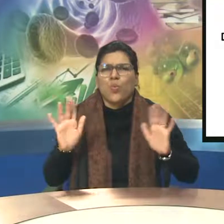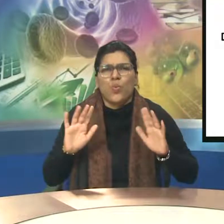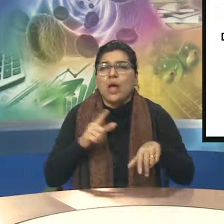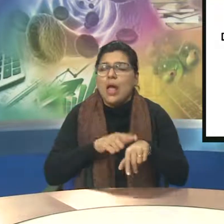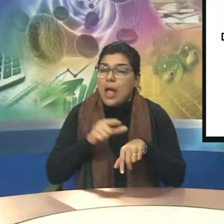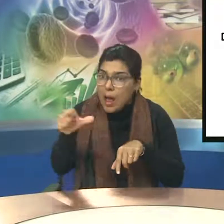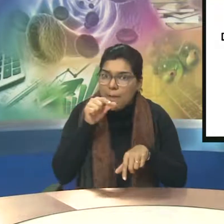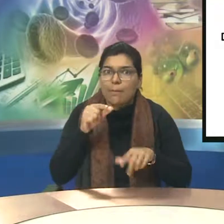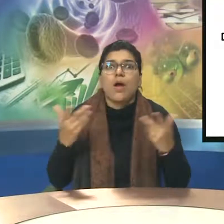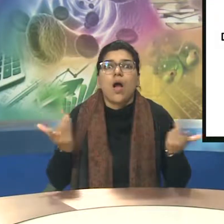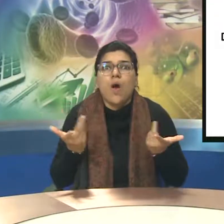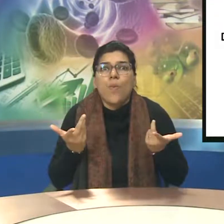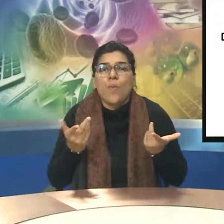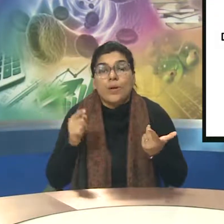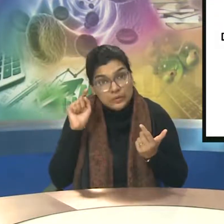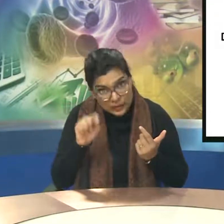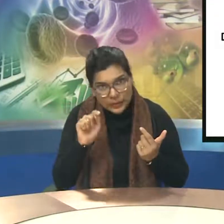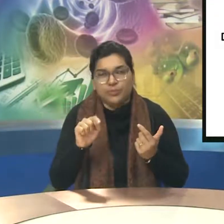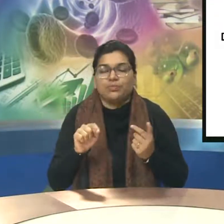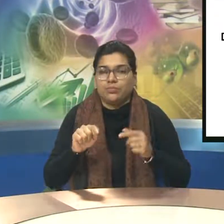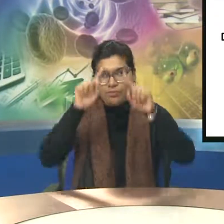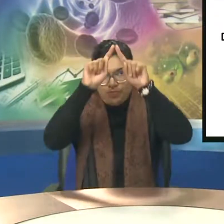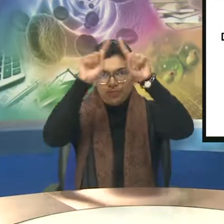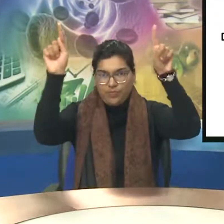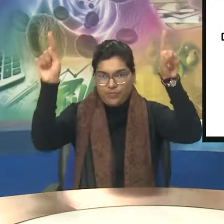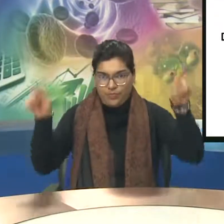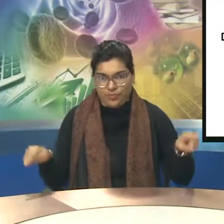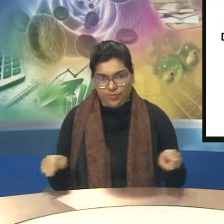enter for each time for a new page.